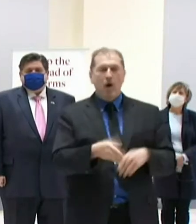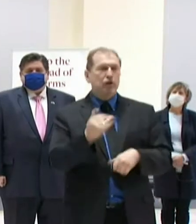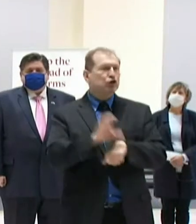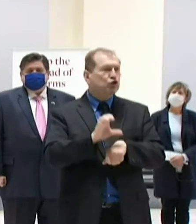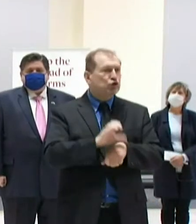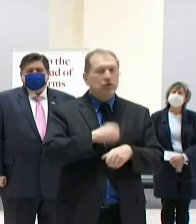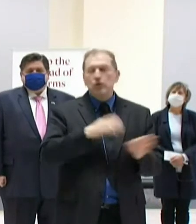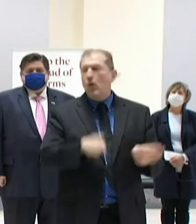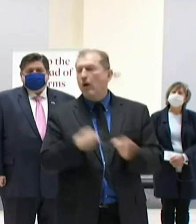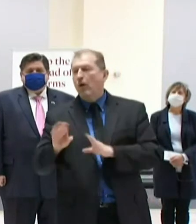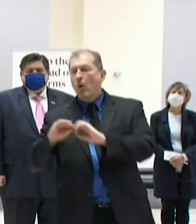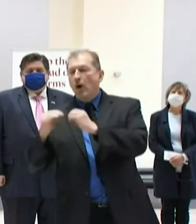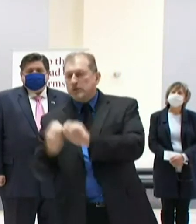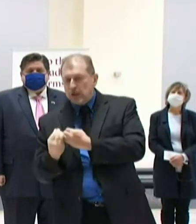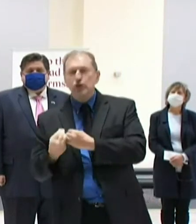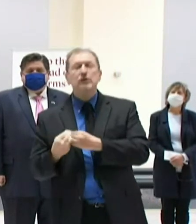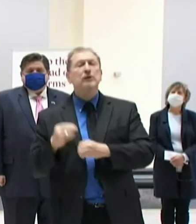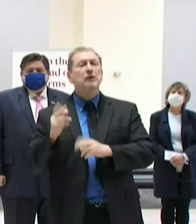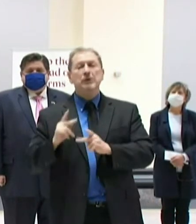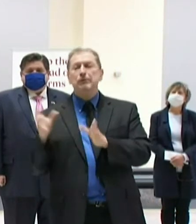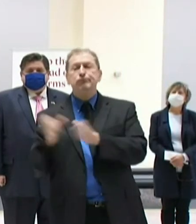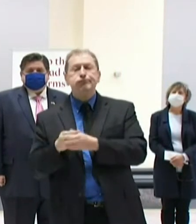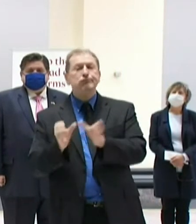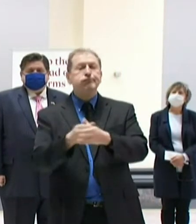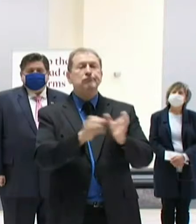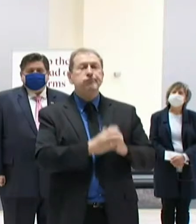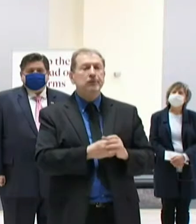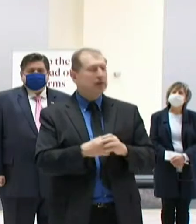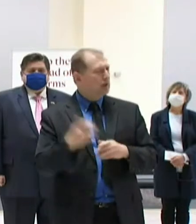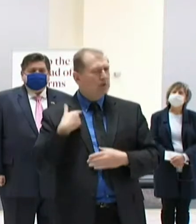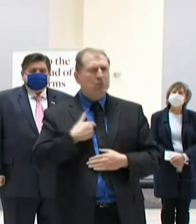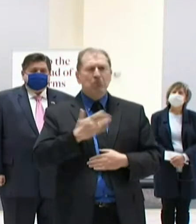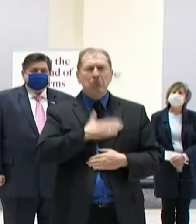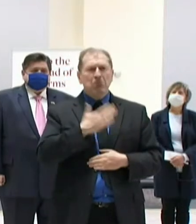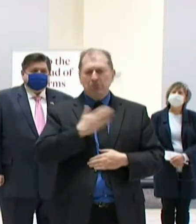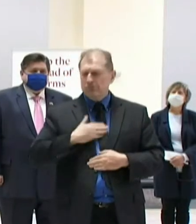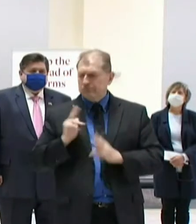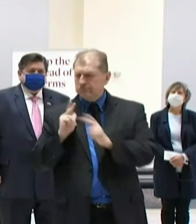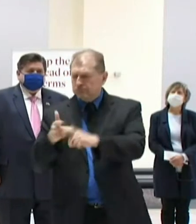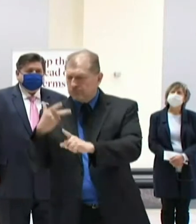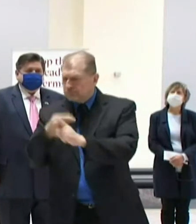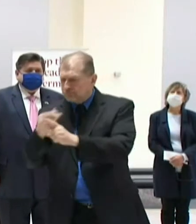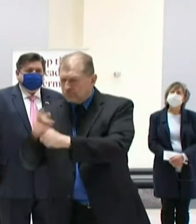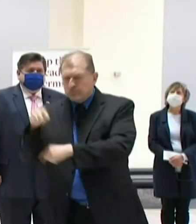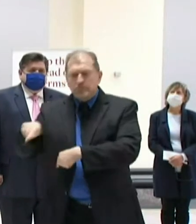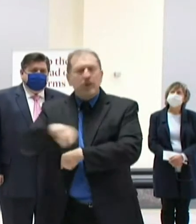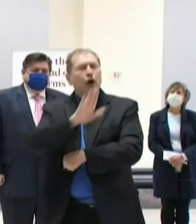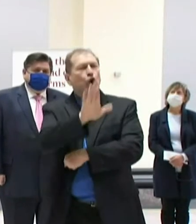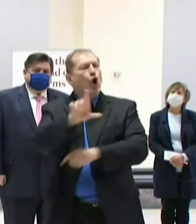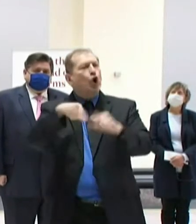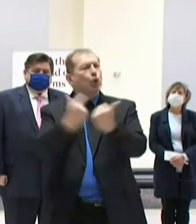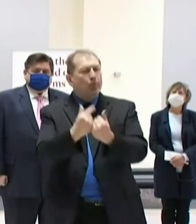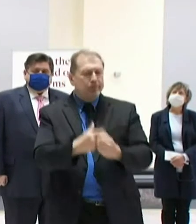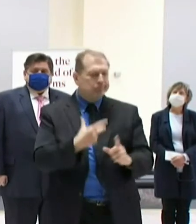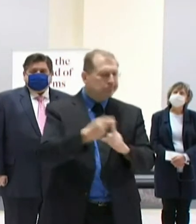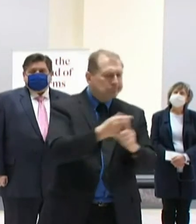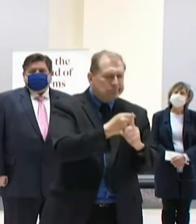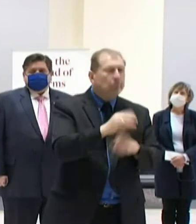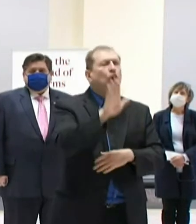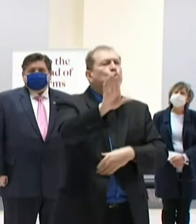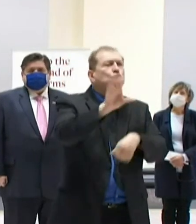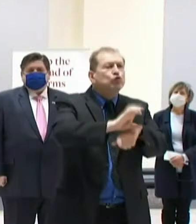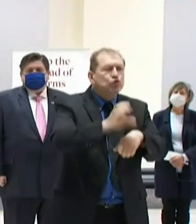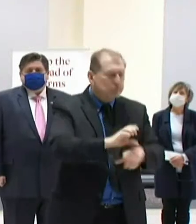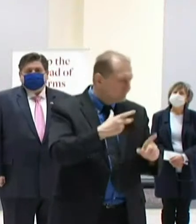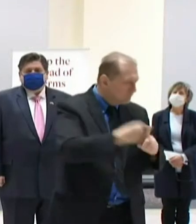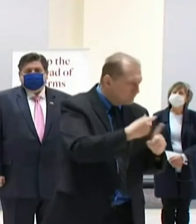other kind of building where people congregate, we are more than willing to partner with you to put on vaccination clinics for